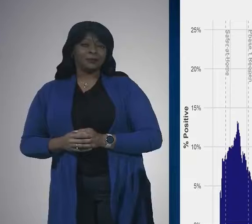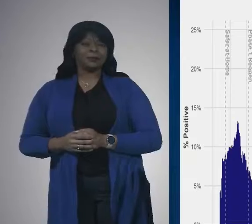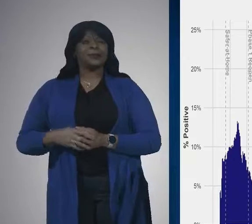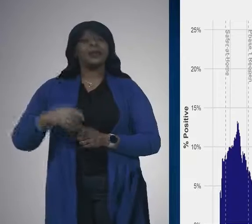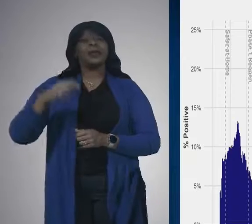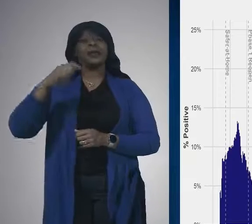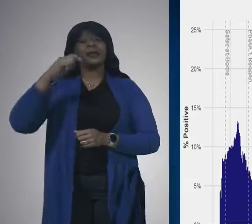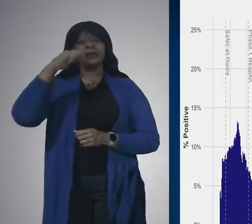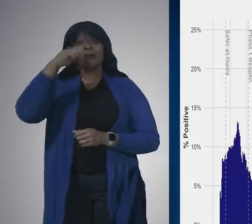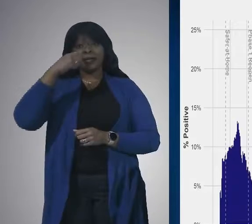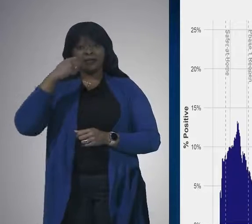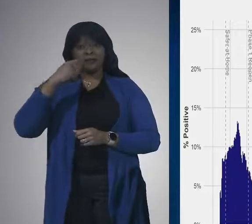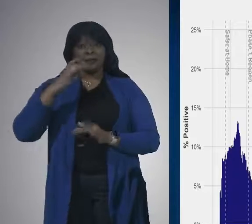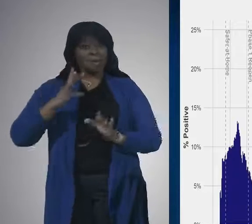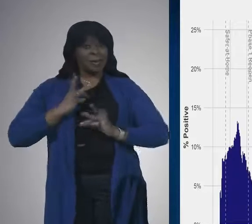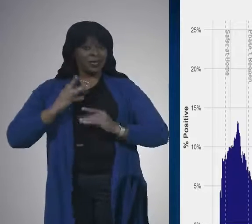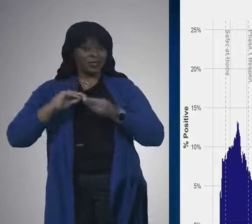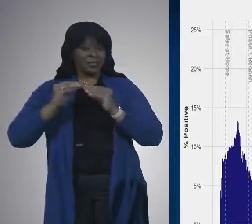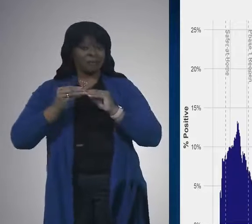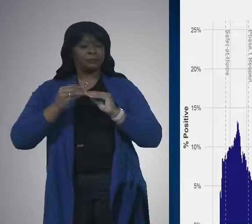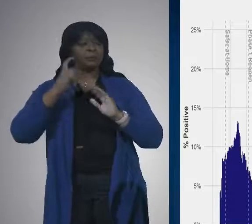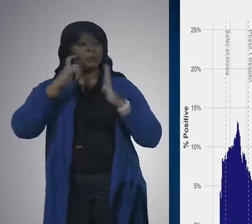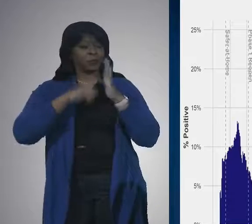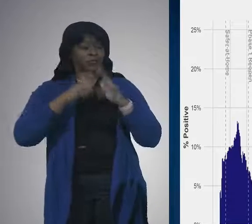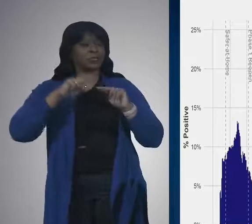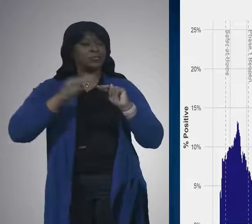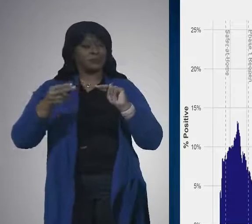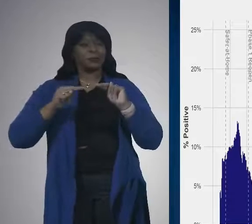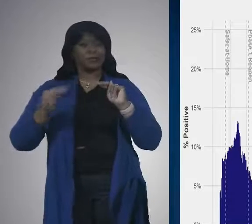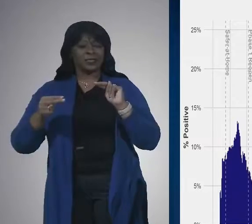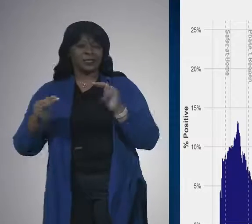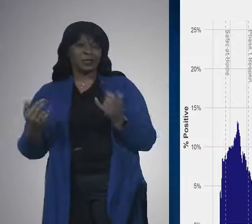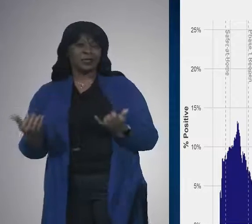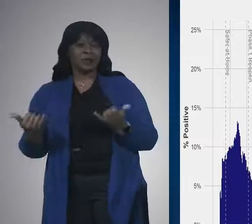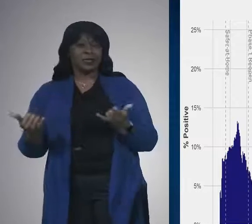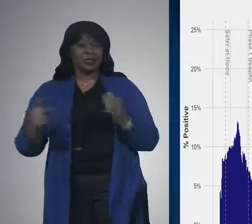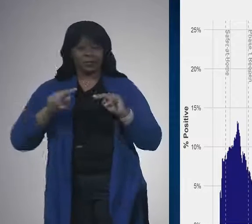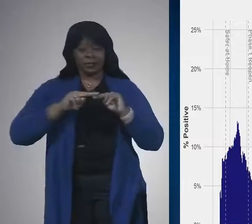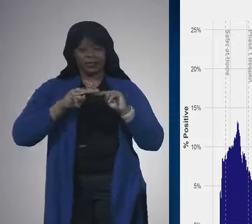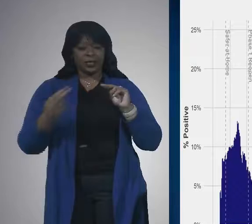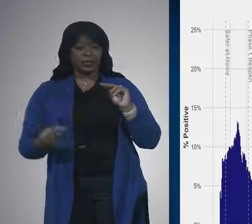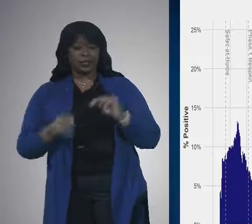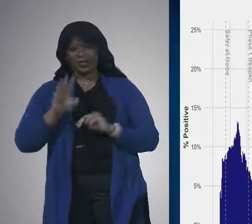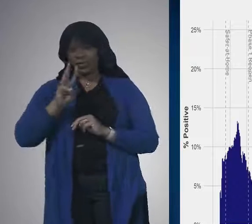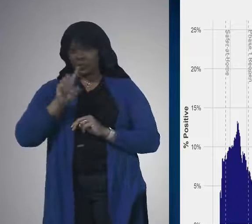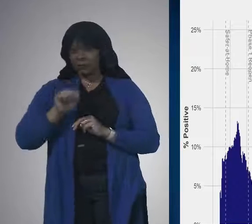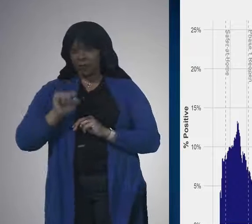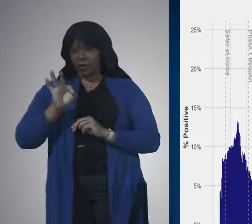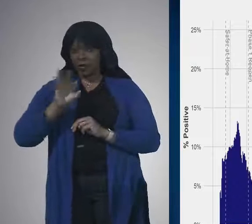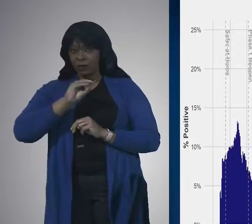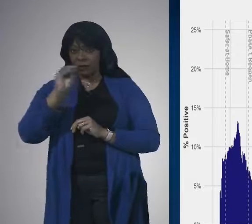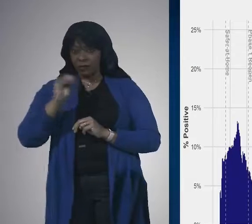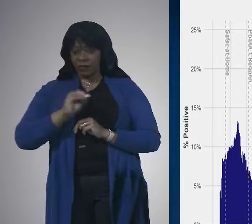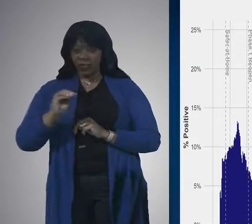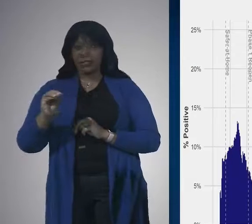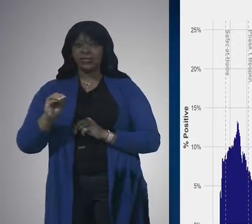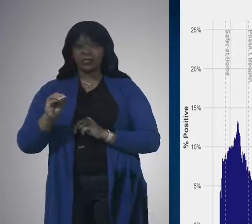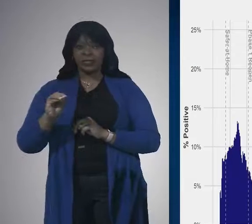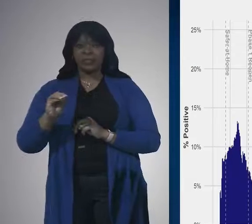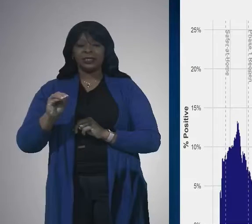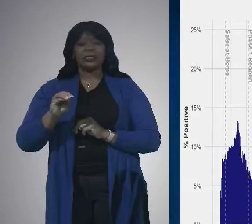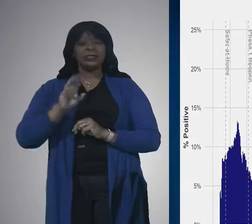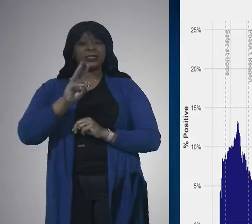test positivity rate continues to decrease. It is down to 6.9%. That